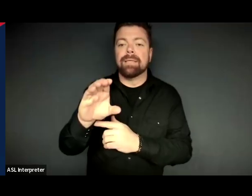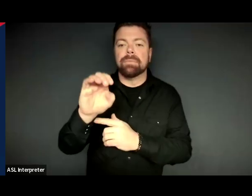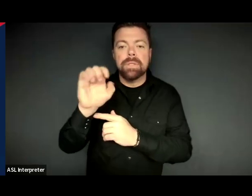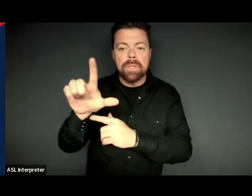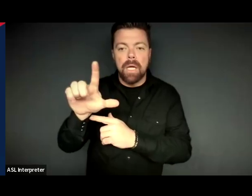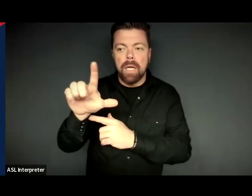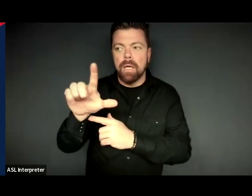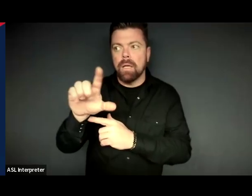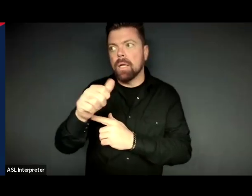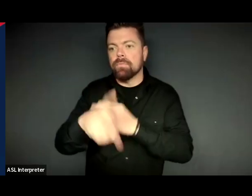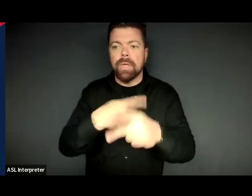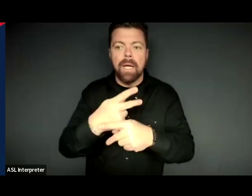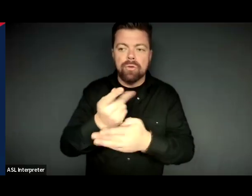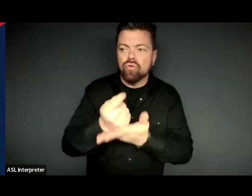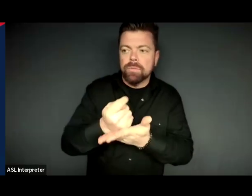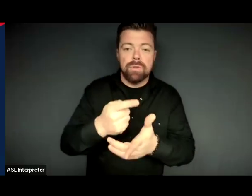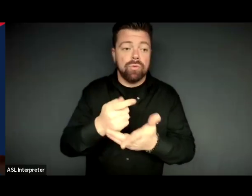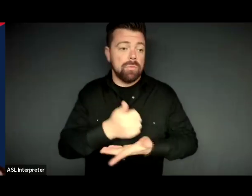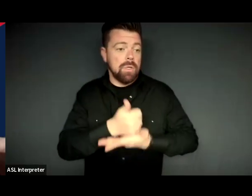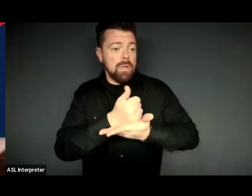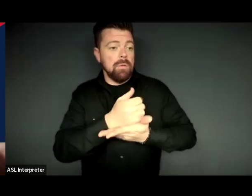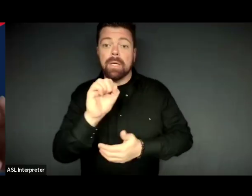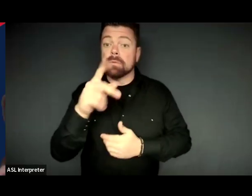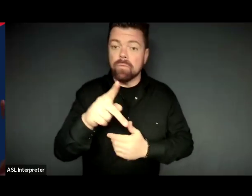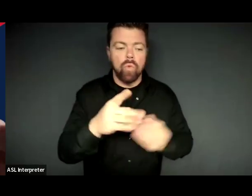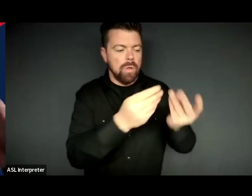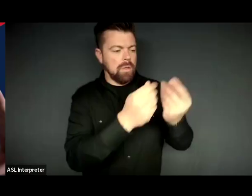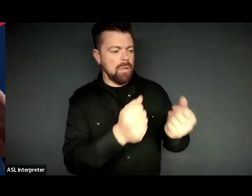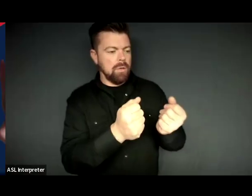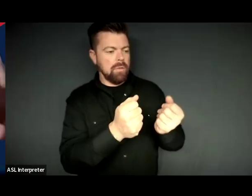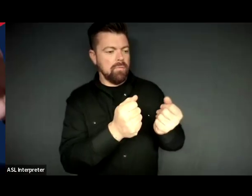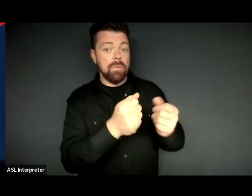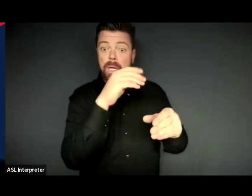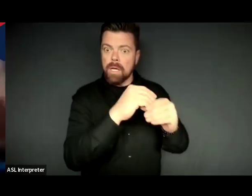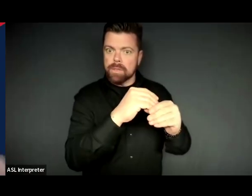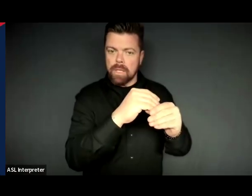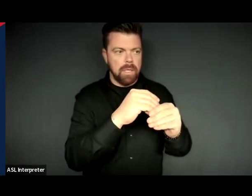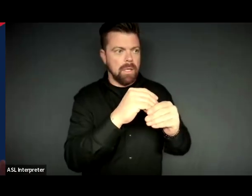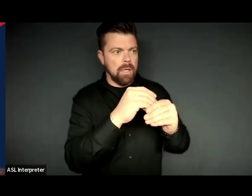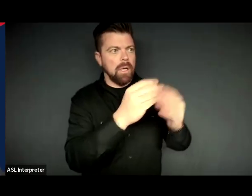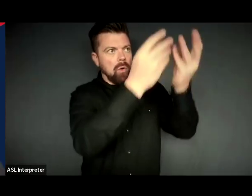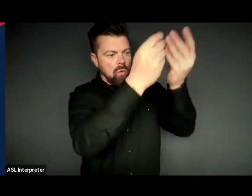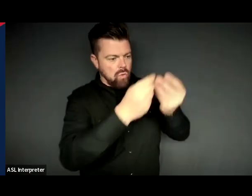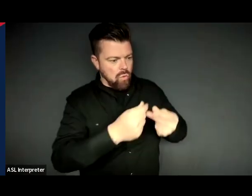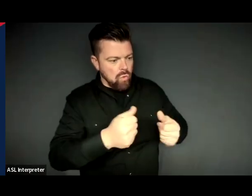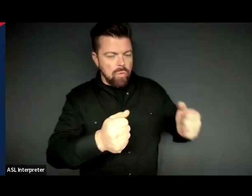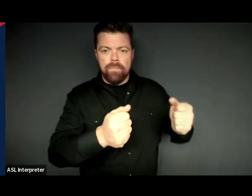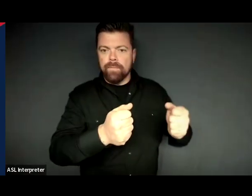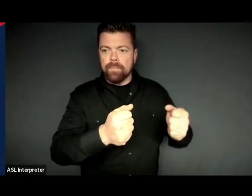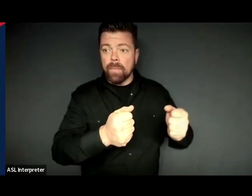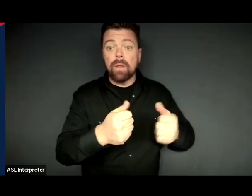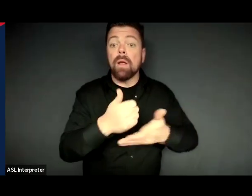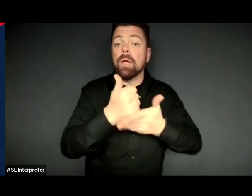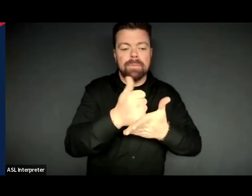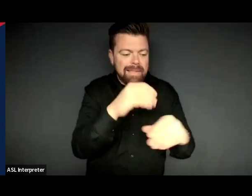help the spinal cord injury heal from the inside out. So the scaffoldings help populate that whole wound on